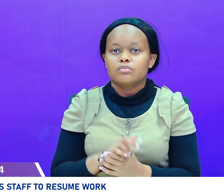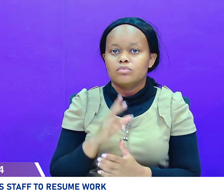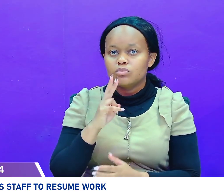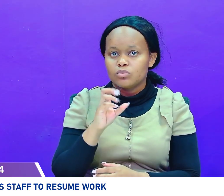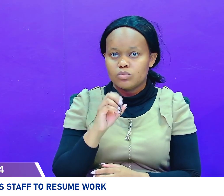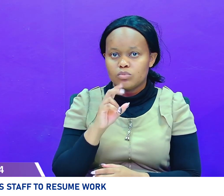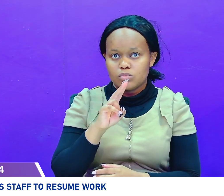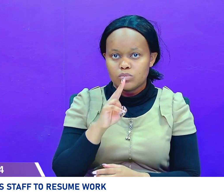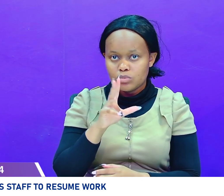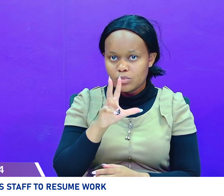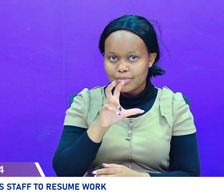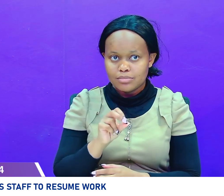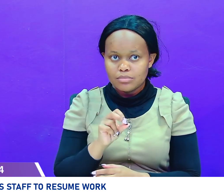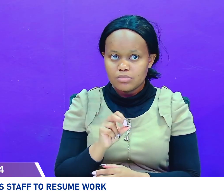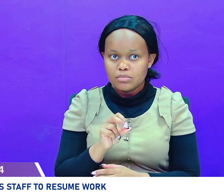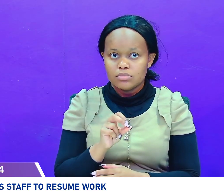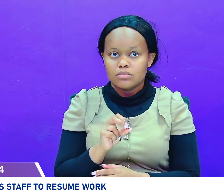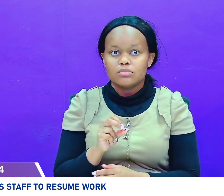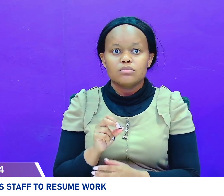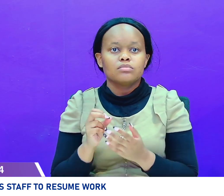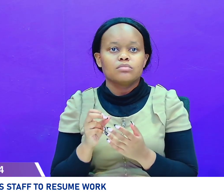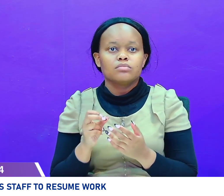On to our other news item. The world